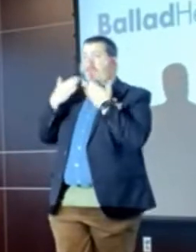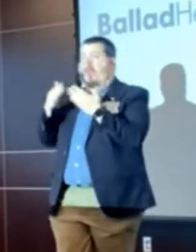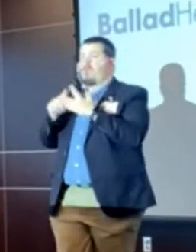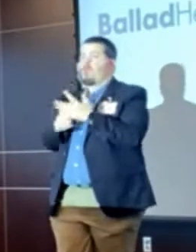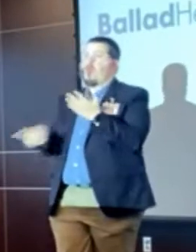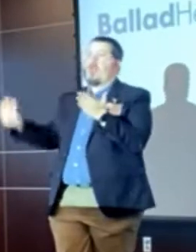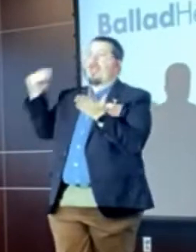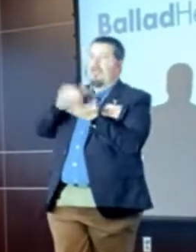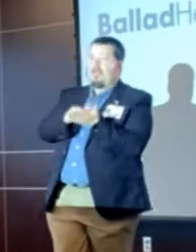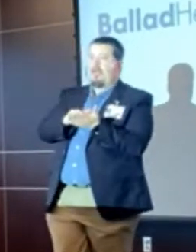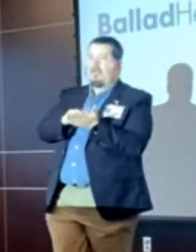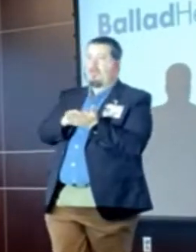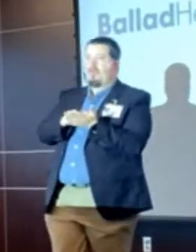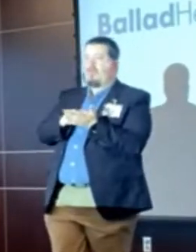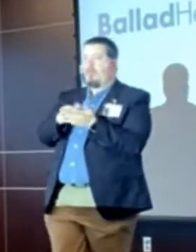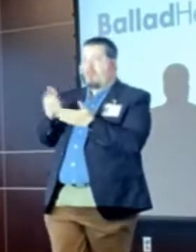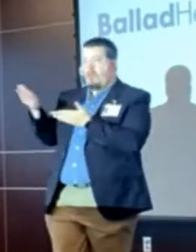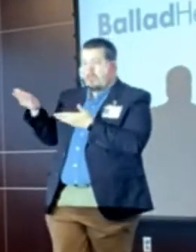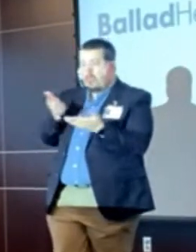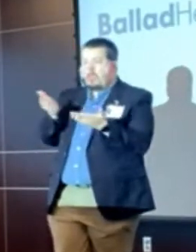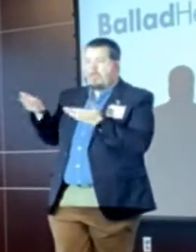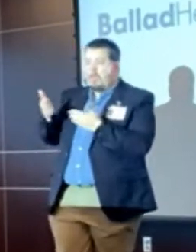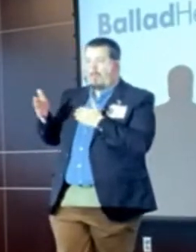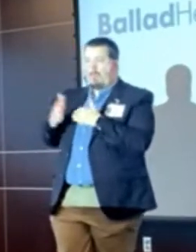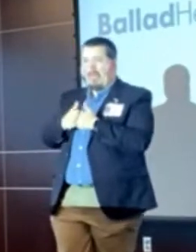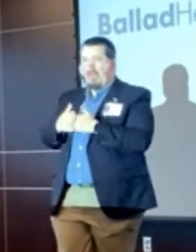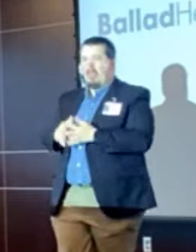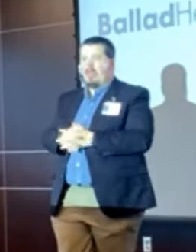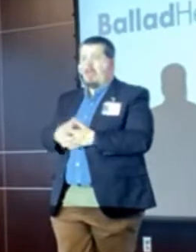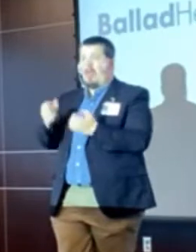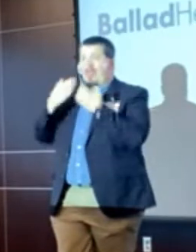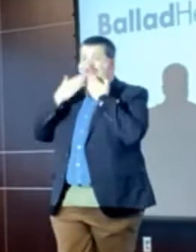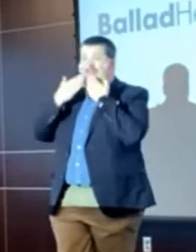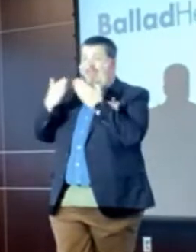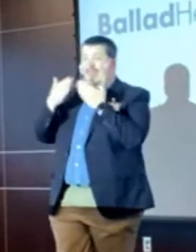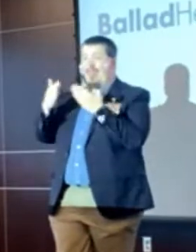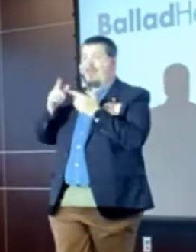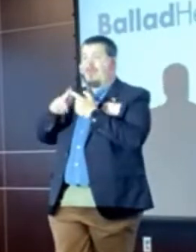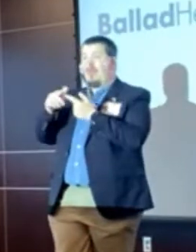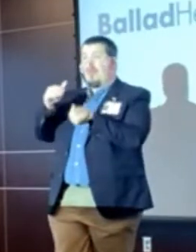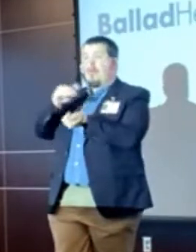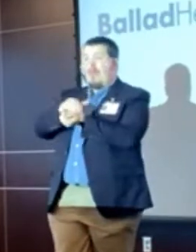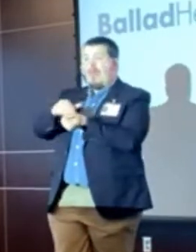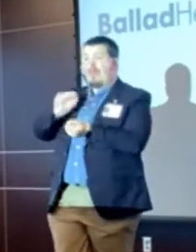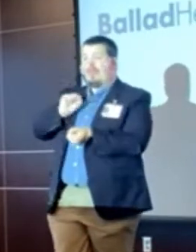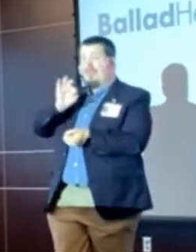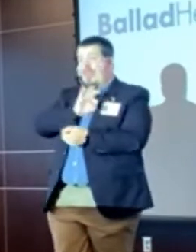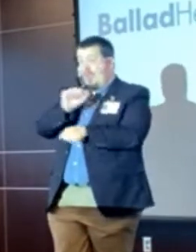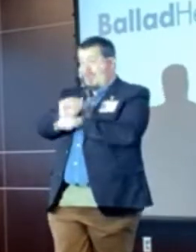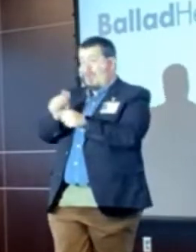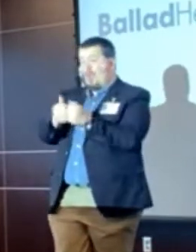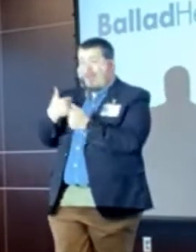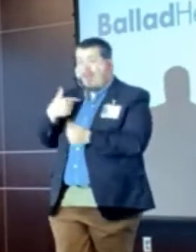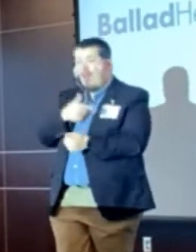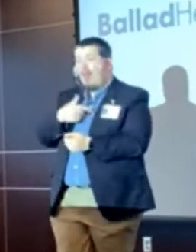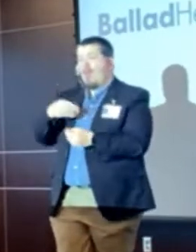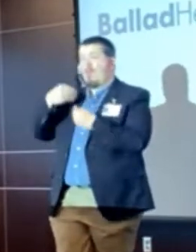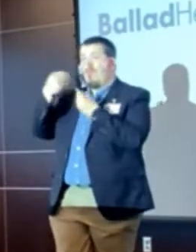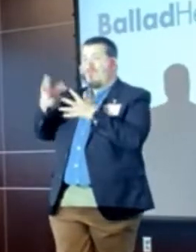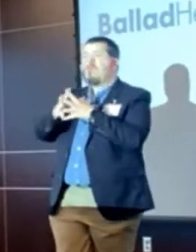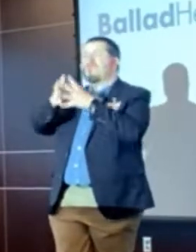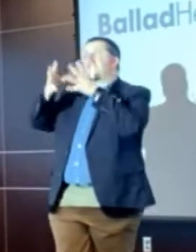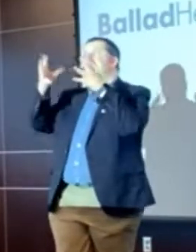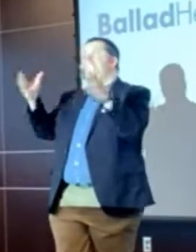can start to bring these back. I want to say thank you to the medical staff who have worked with us, provided